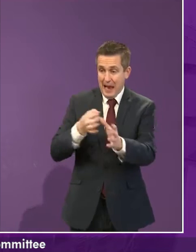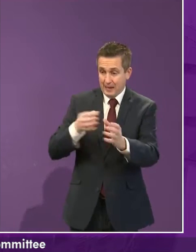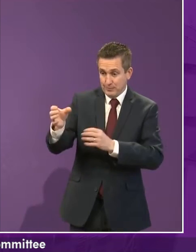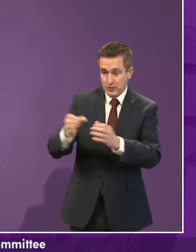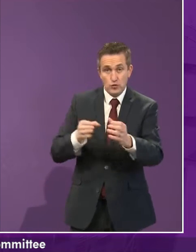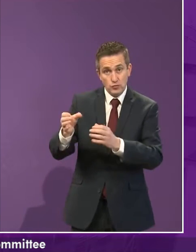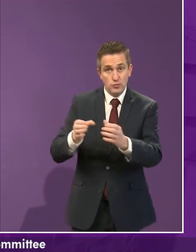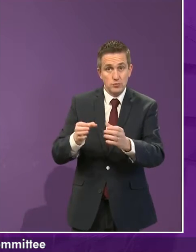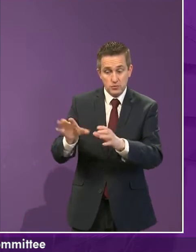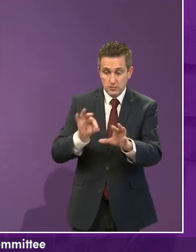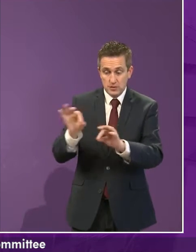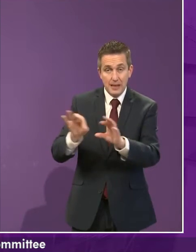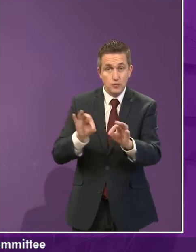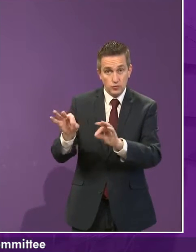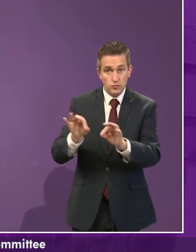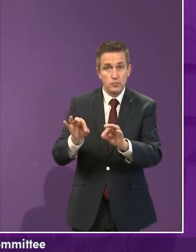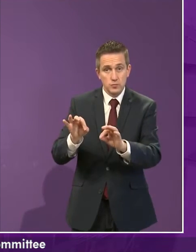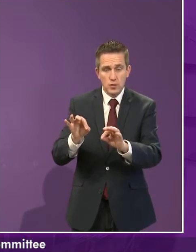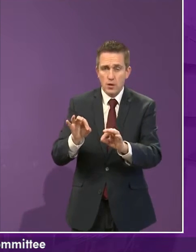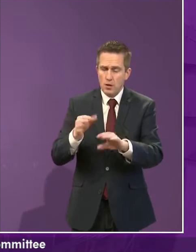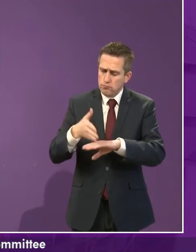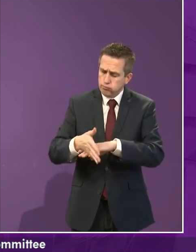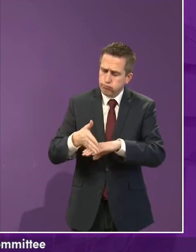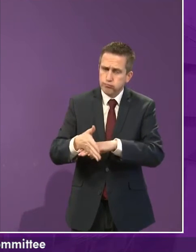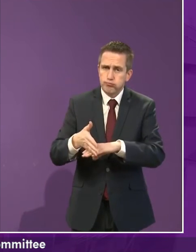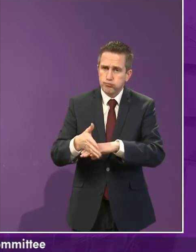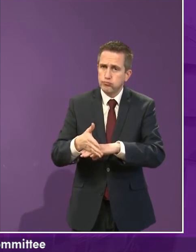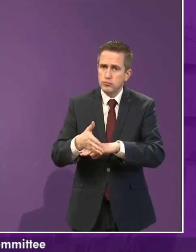selectors work very hard to do that.